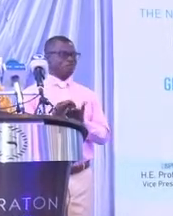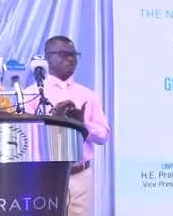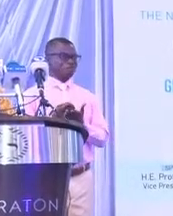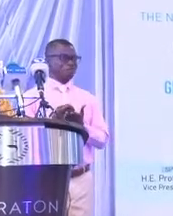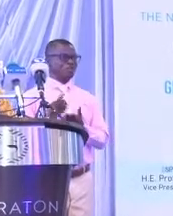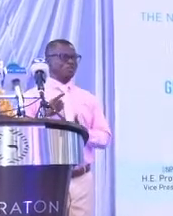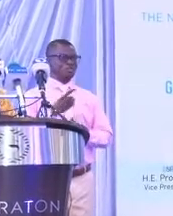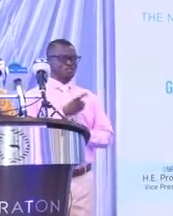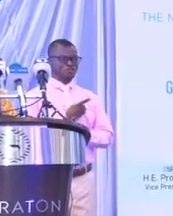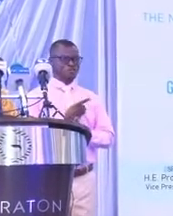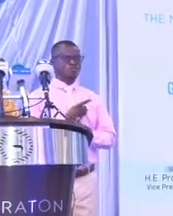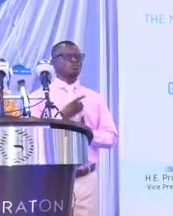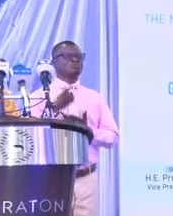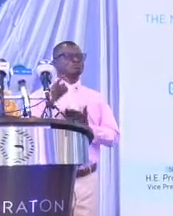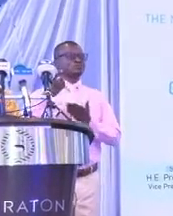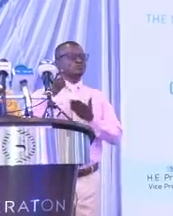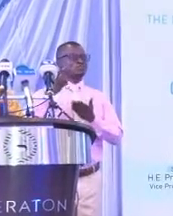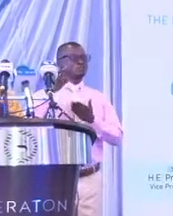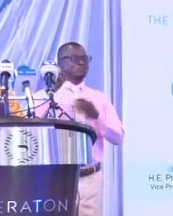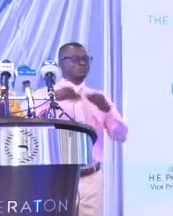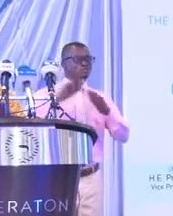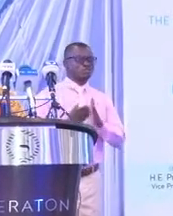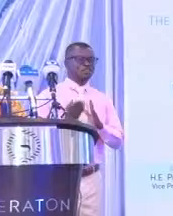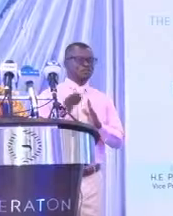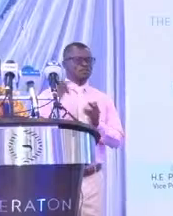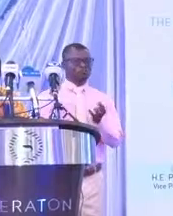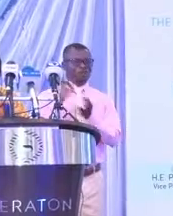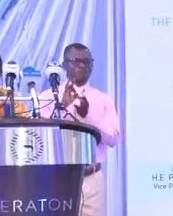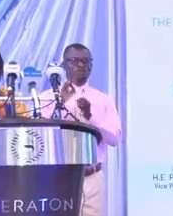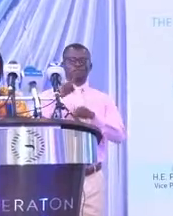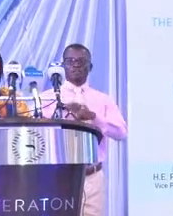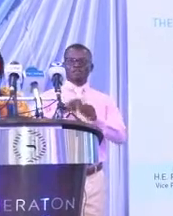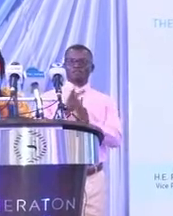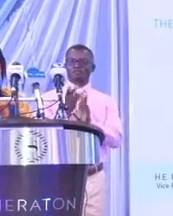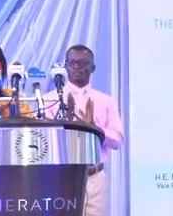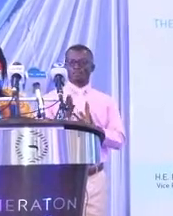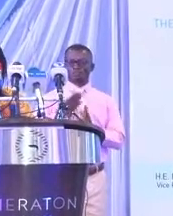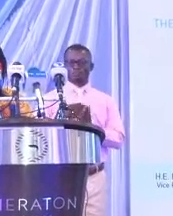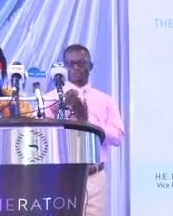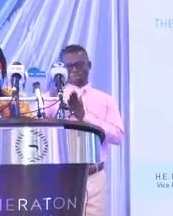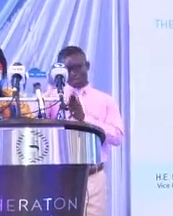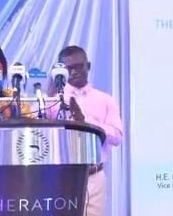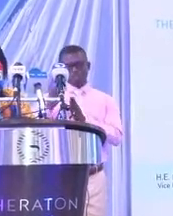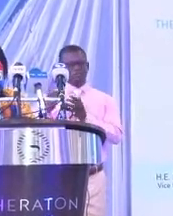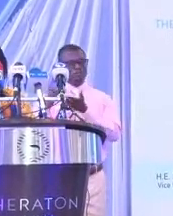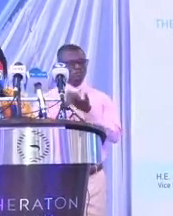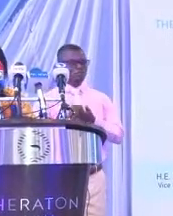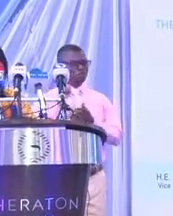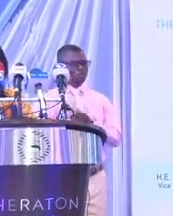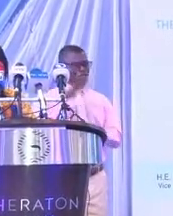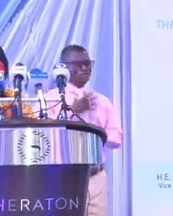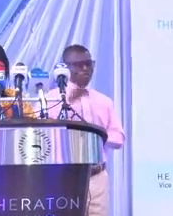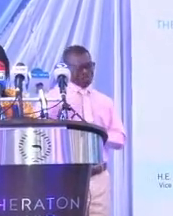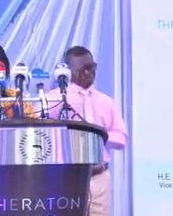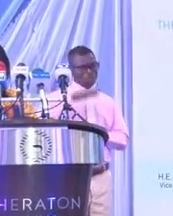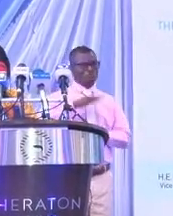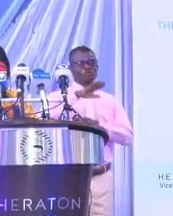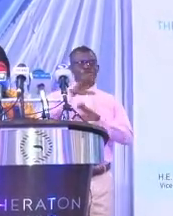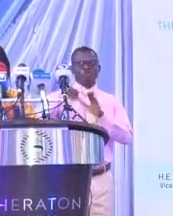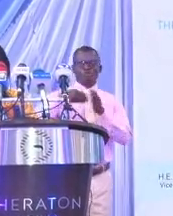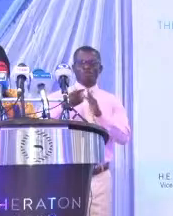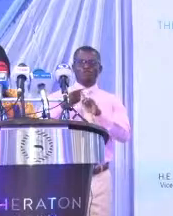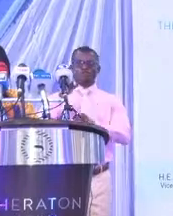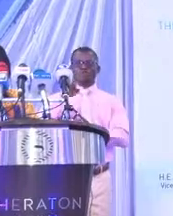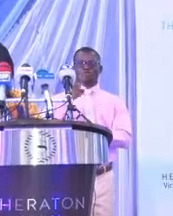Distinguished panel of adjudicators, the perfect timekeeper, my learned colleague, ladies and gentlemen, all the way from the